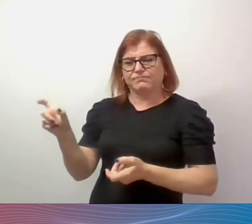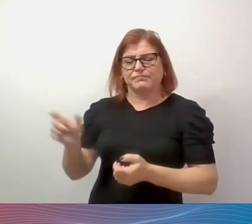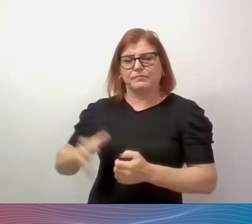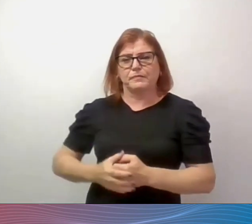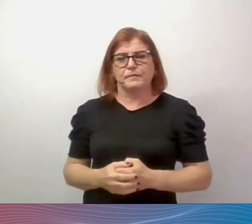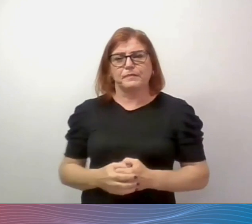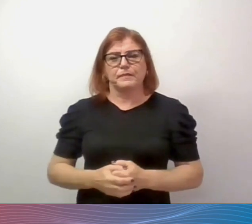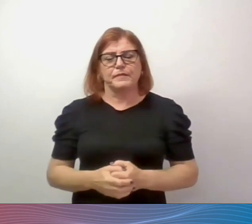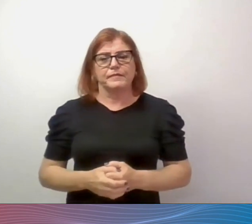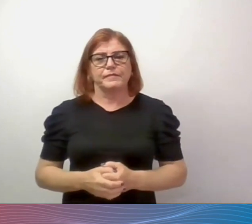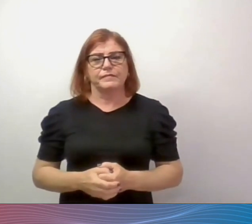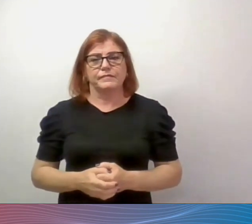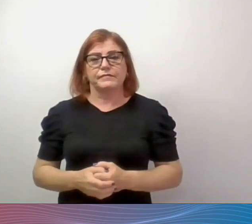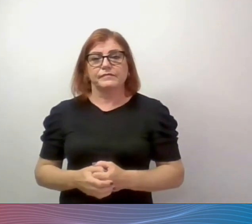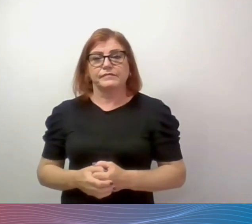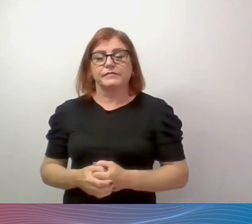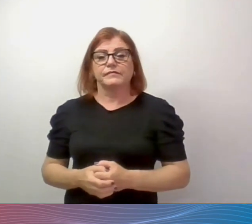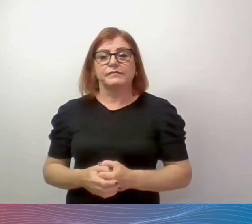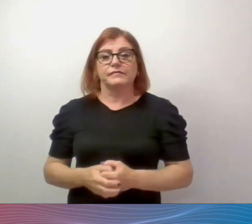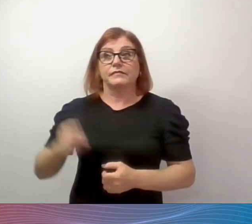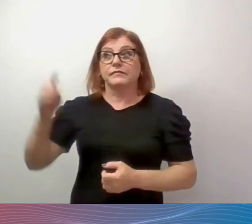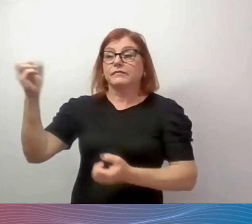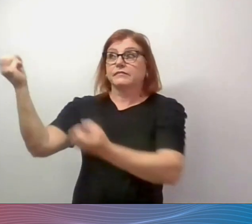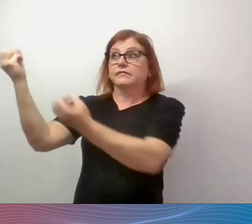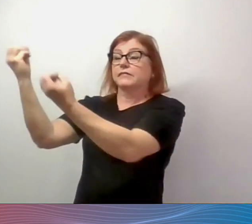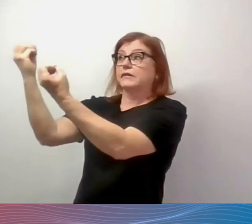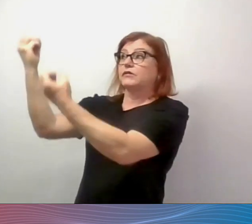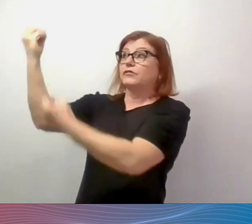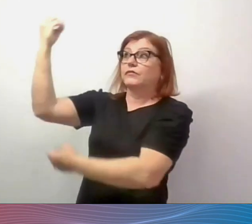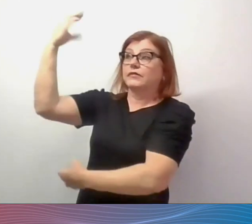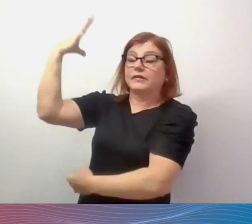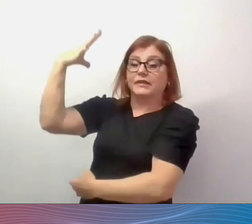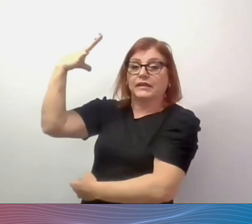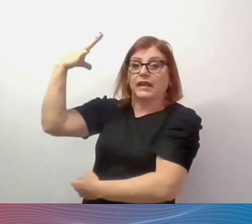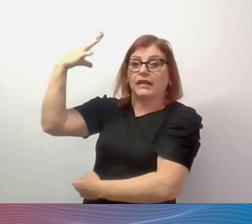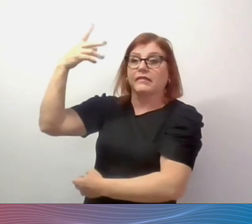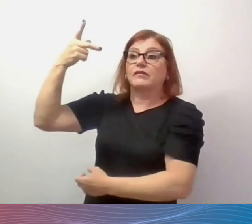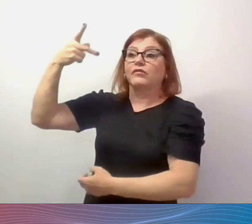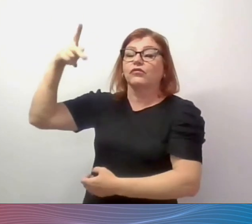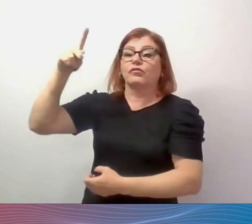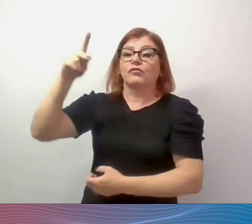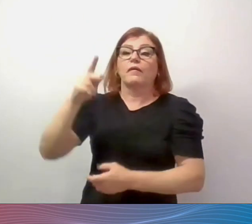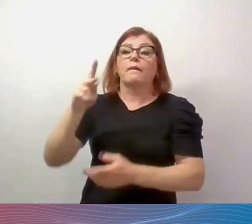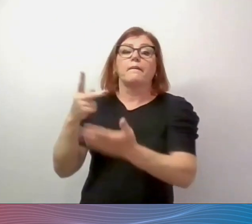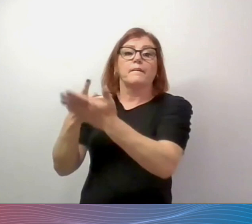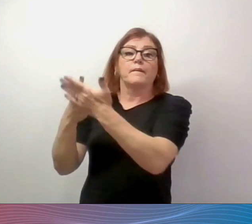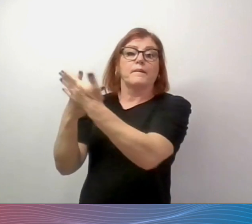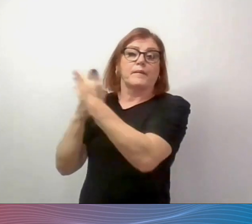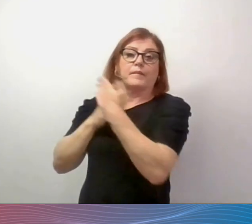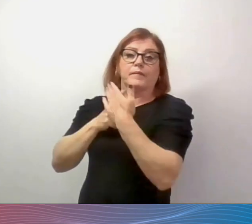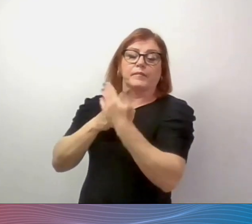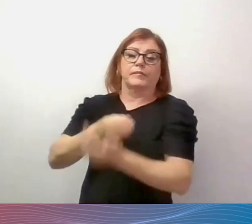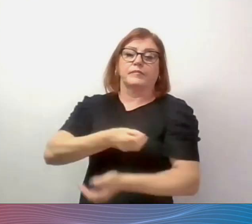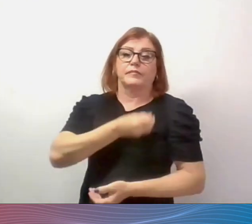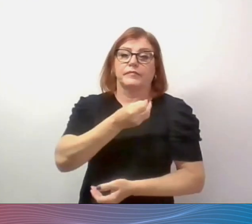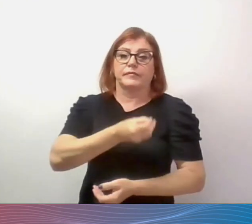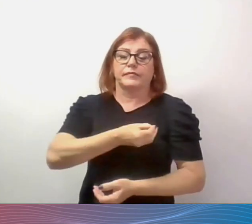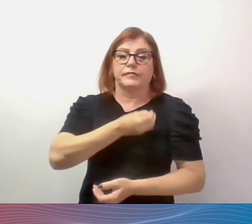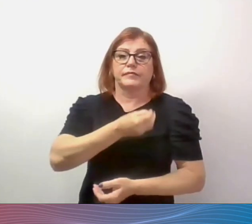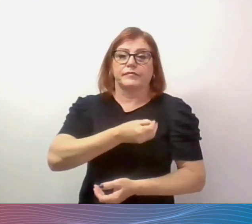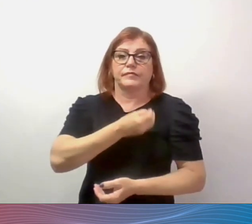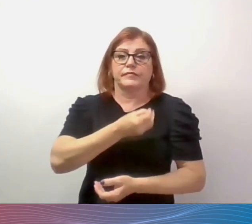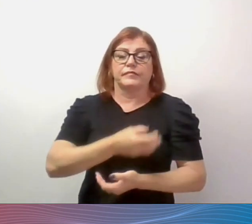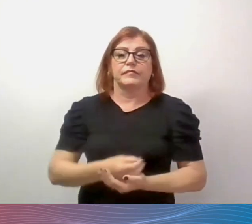como graça a sua própria vida. God wants to give us as grace His very own life. Deus quer nos dar